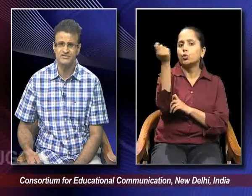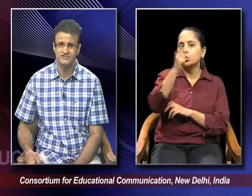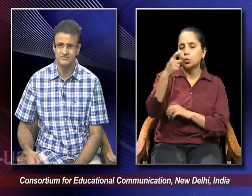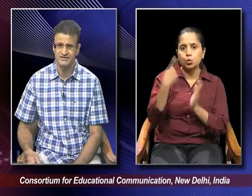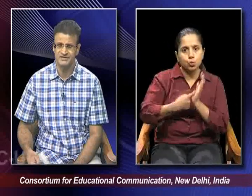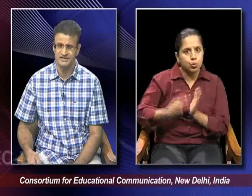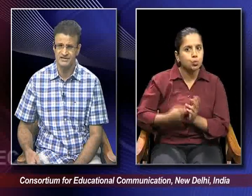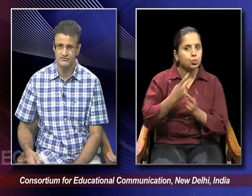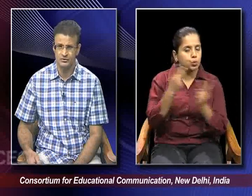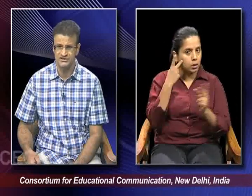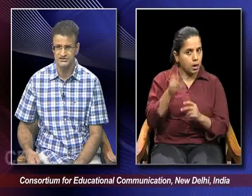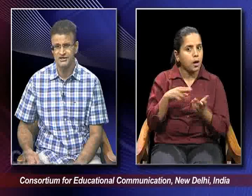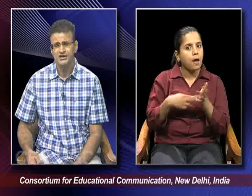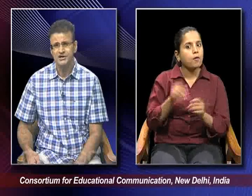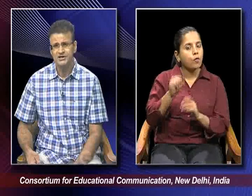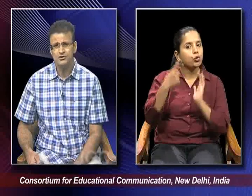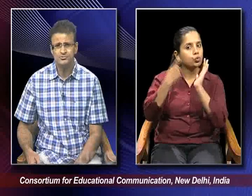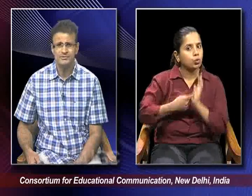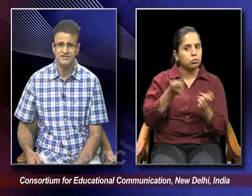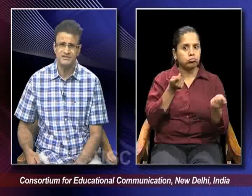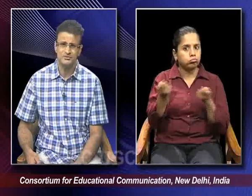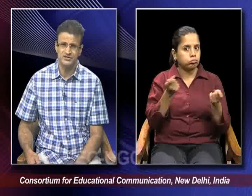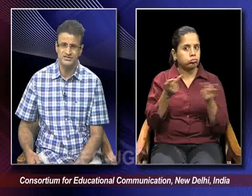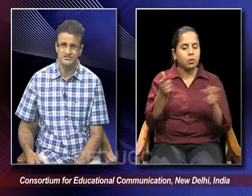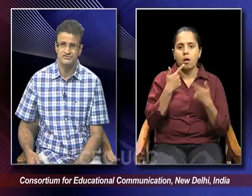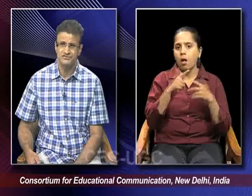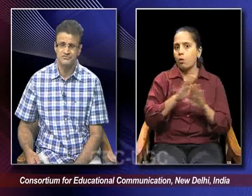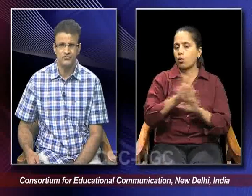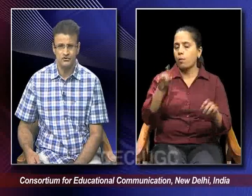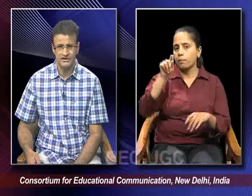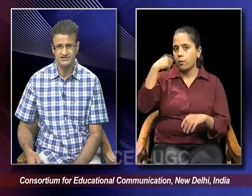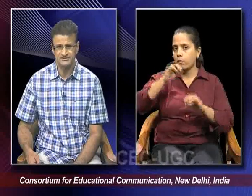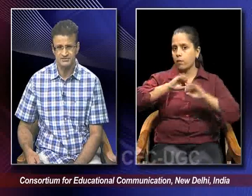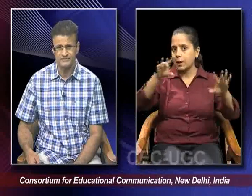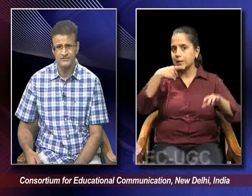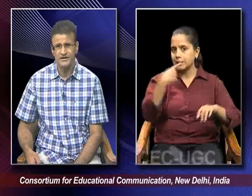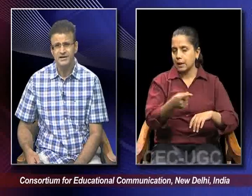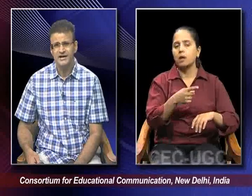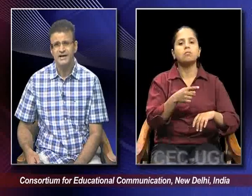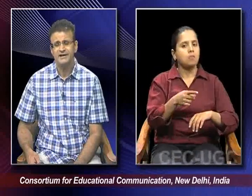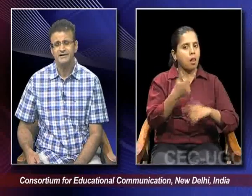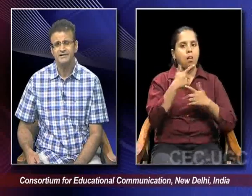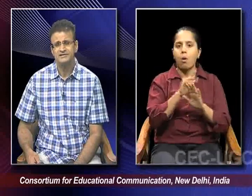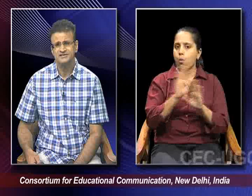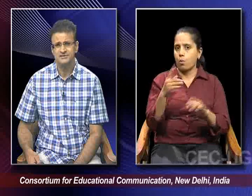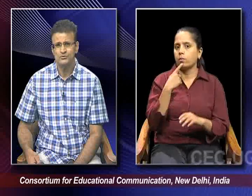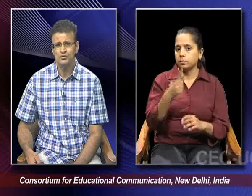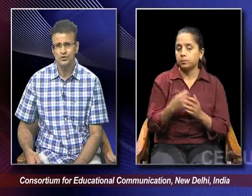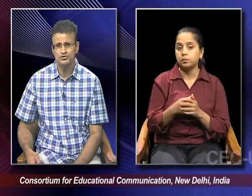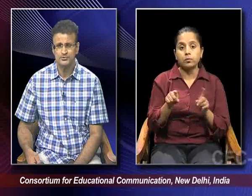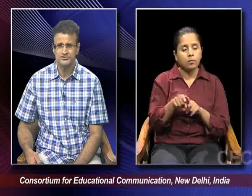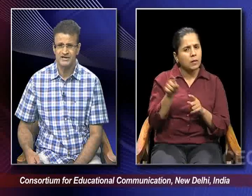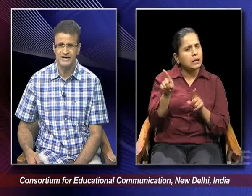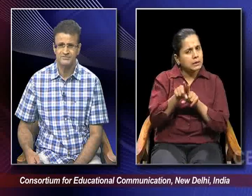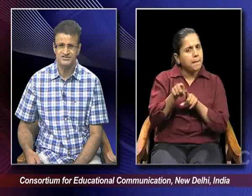between the government and the native rulers did not permit them to release this film for exhibition. And the same board